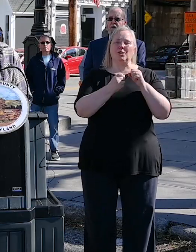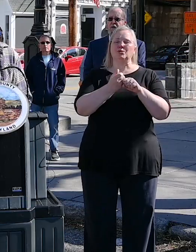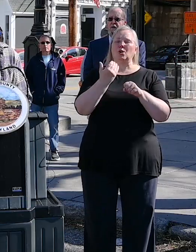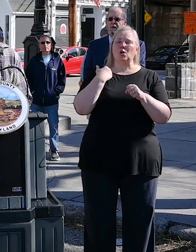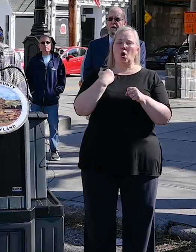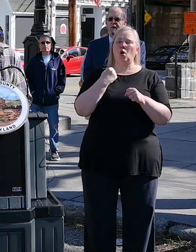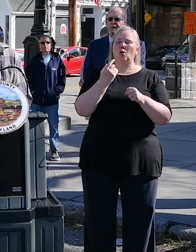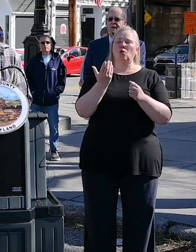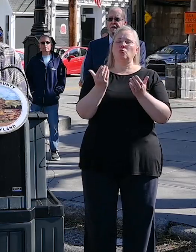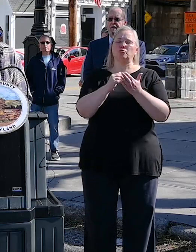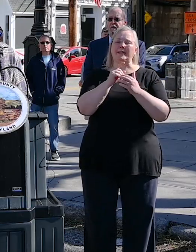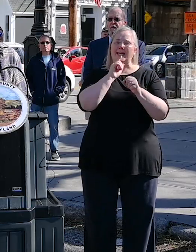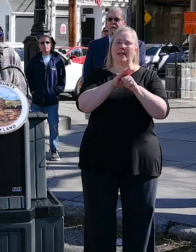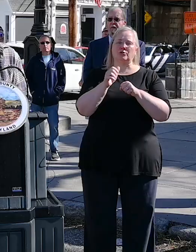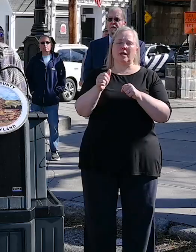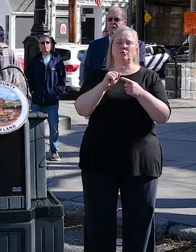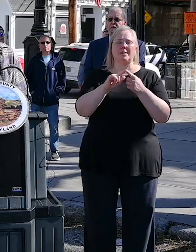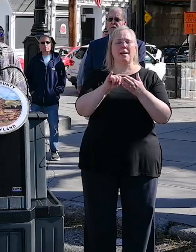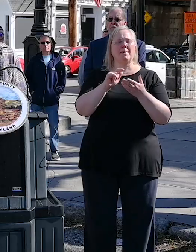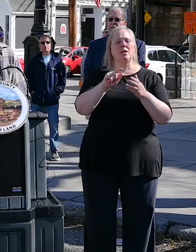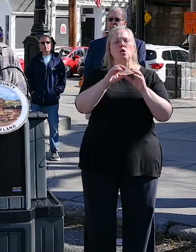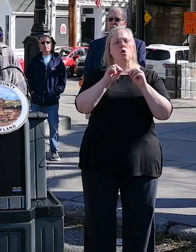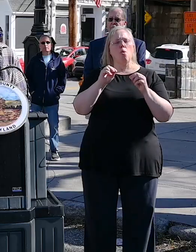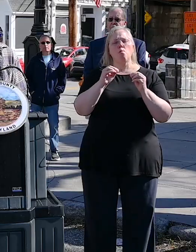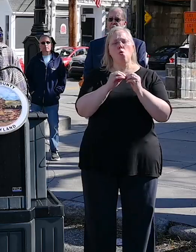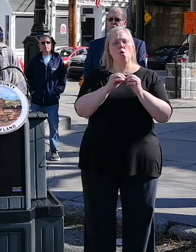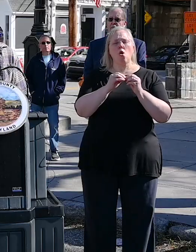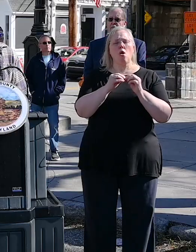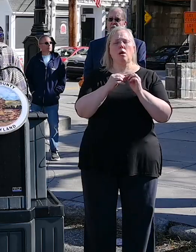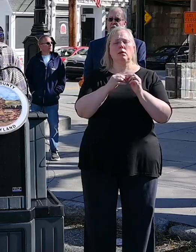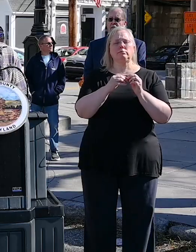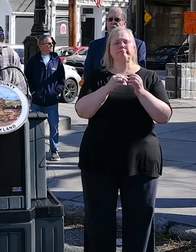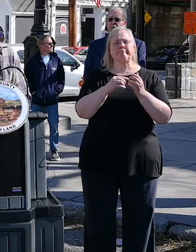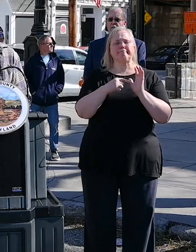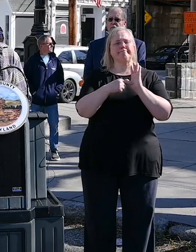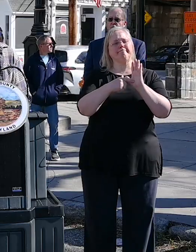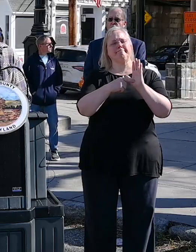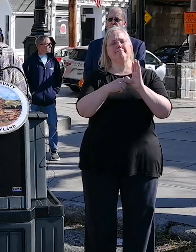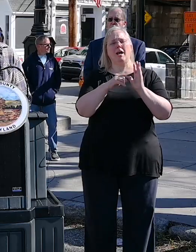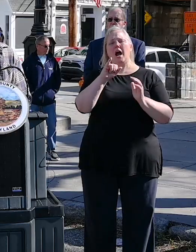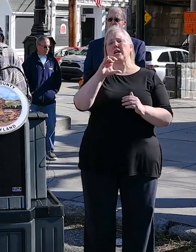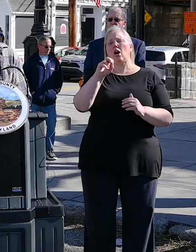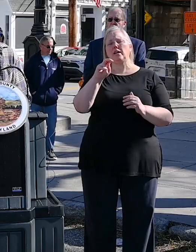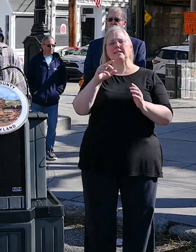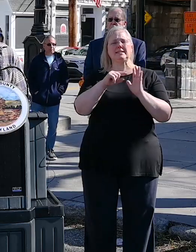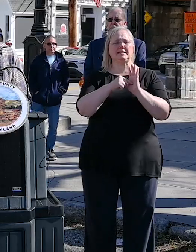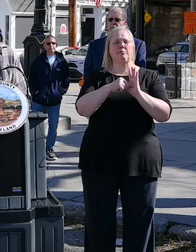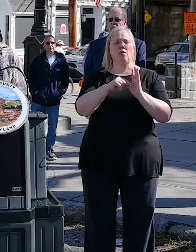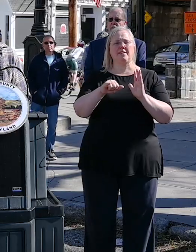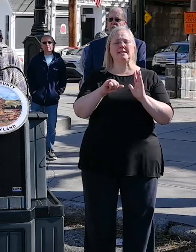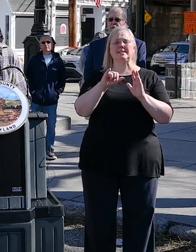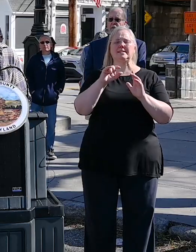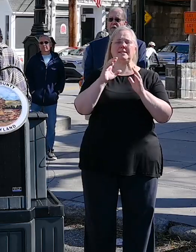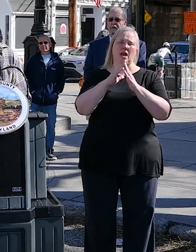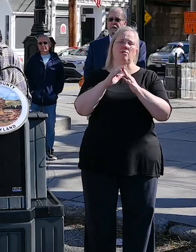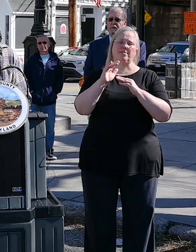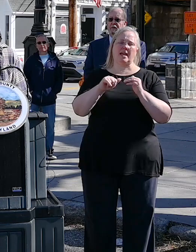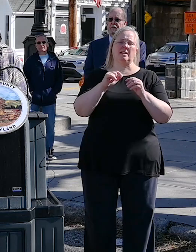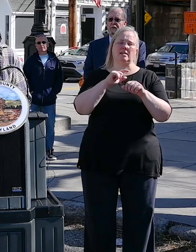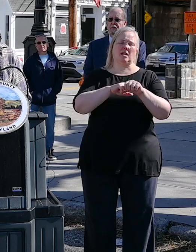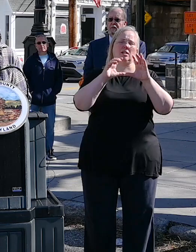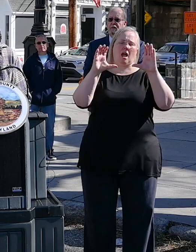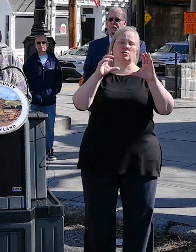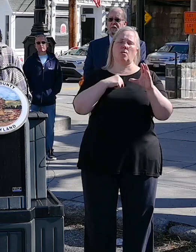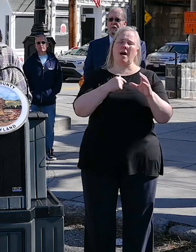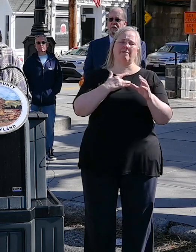But I don't think there's any more iconic symbol of this town than this clock. I am extraordinarily grateful it's back, and I'm forever in debt to the people who